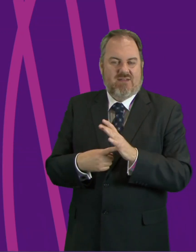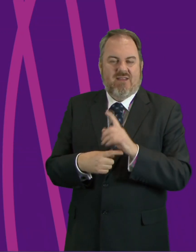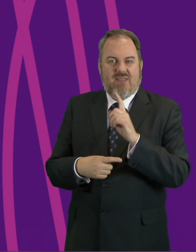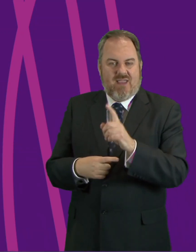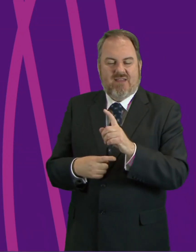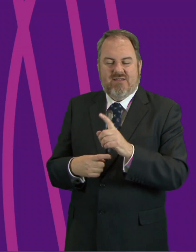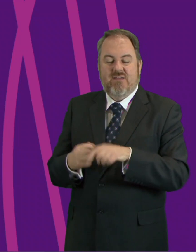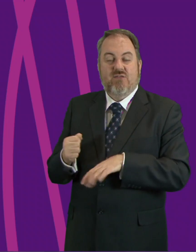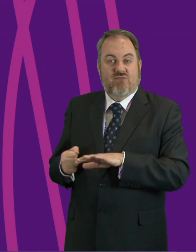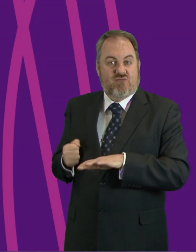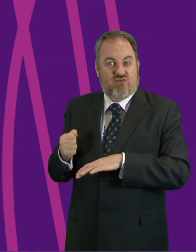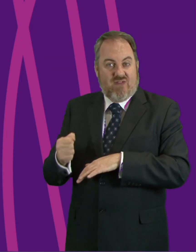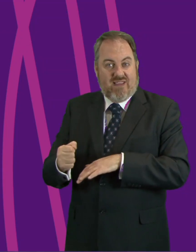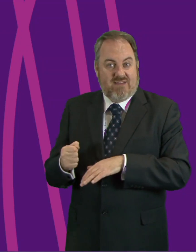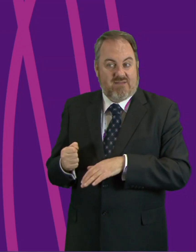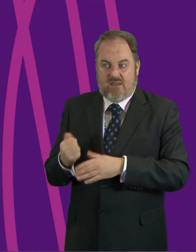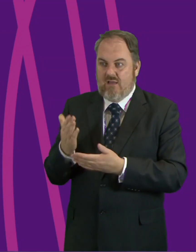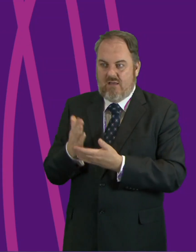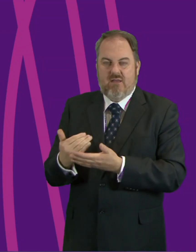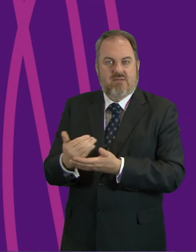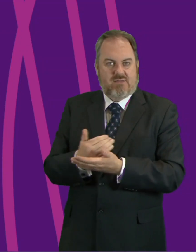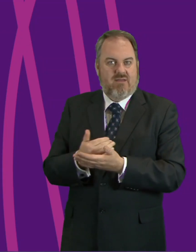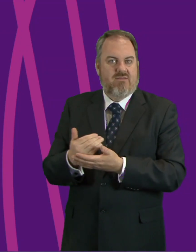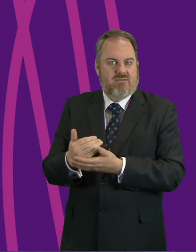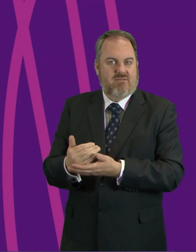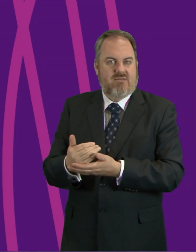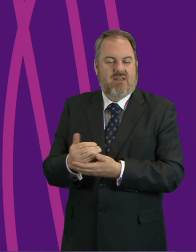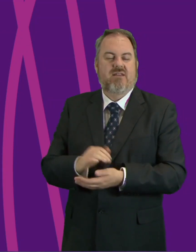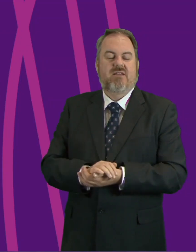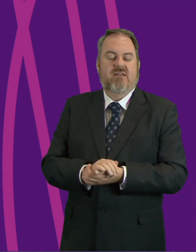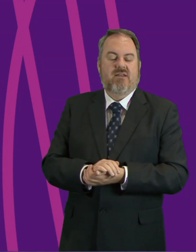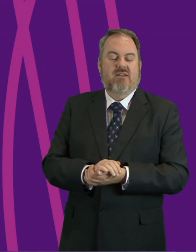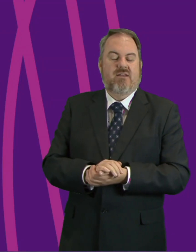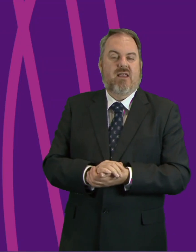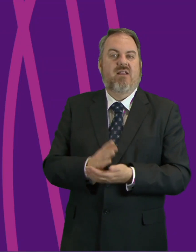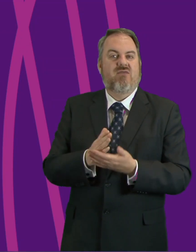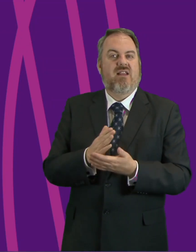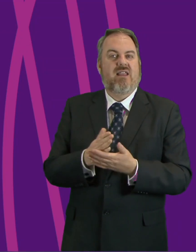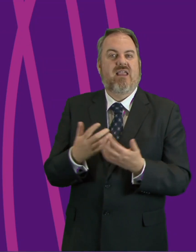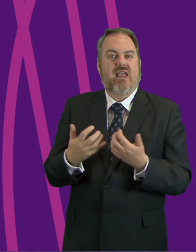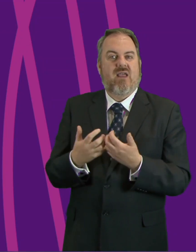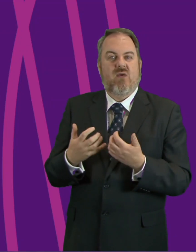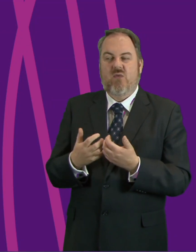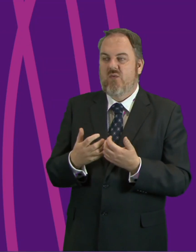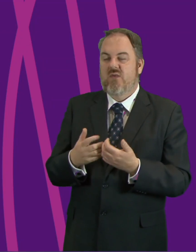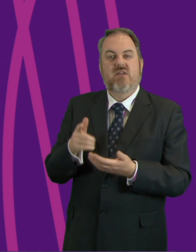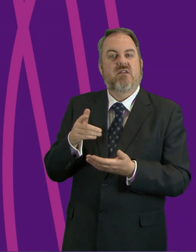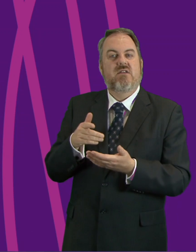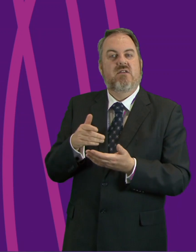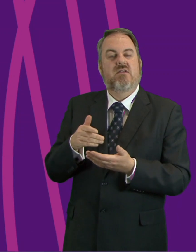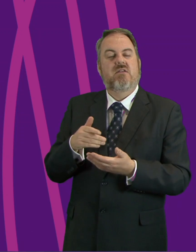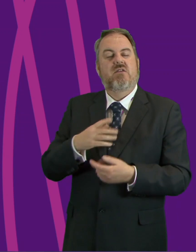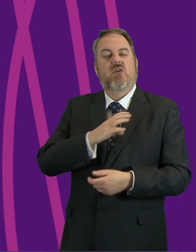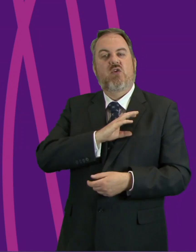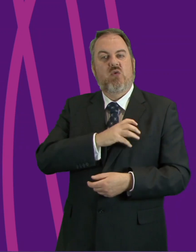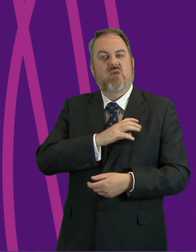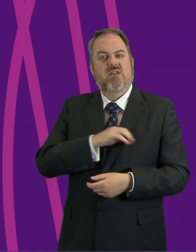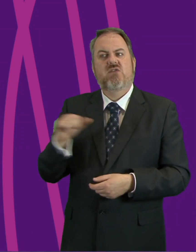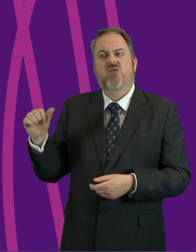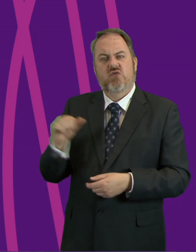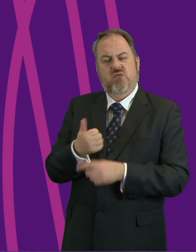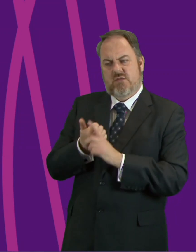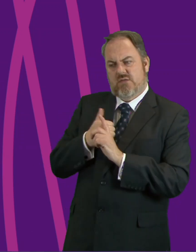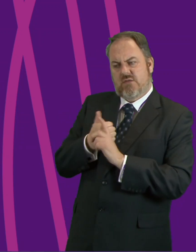that, absolutely essential to that, is the role of trade unions to represent the interests and